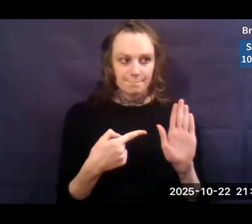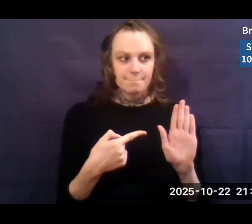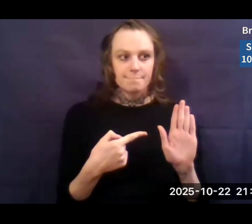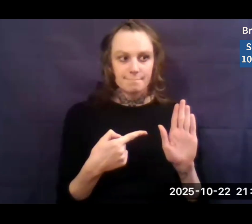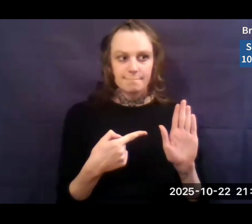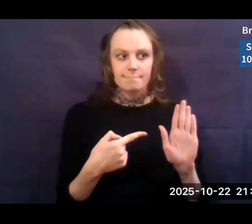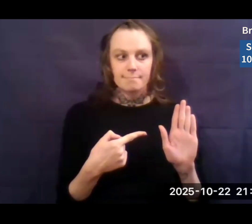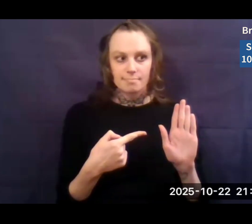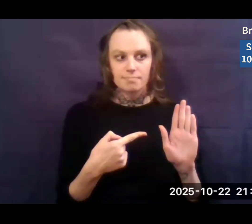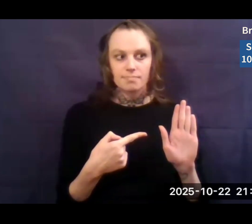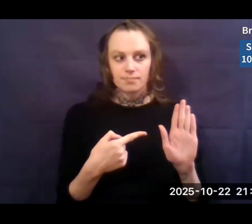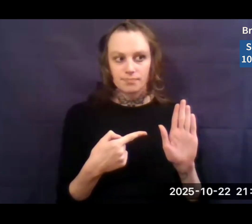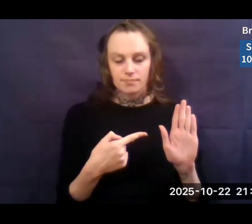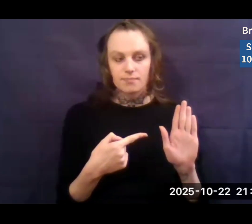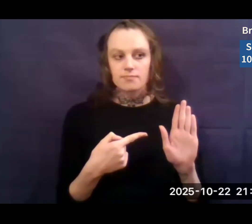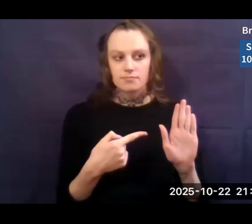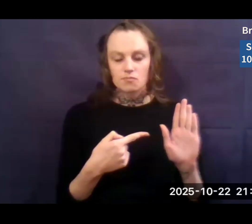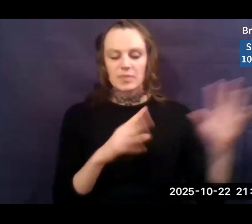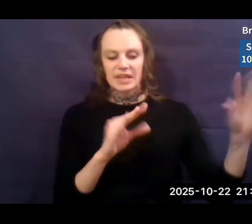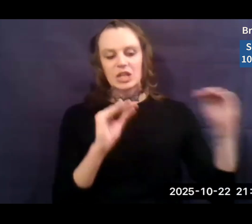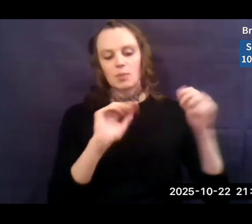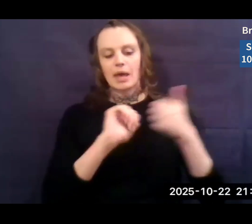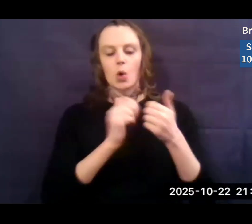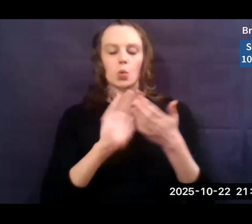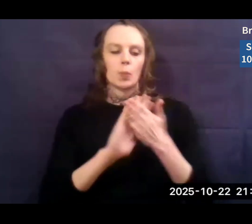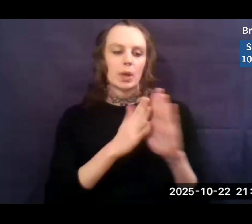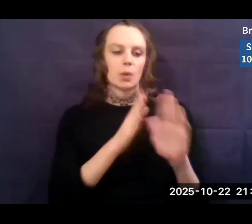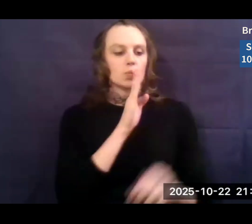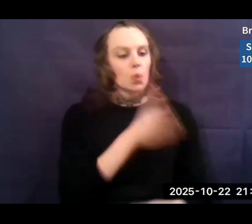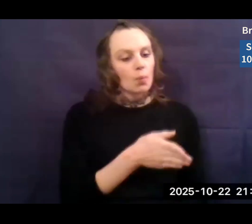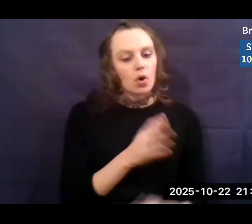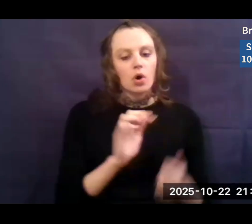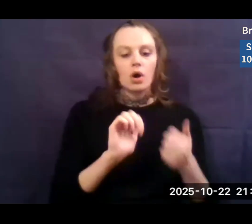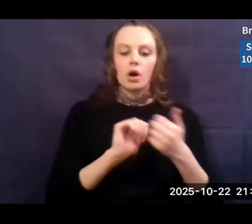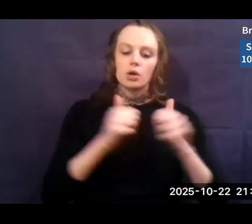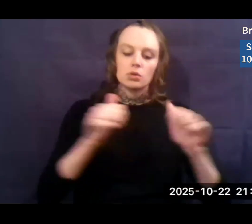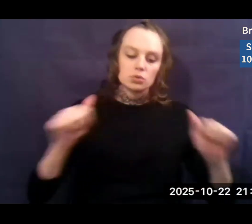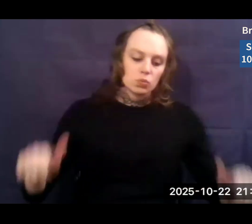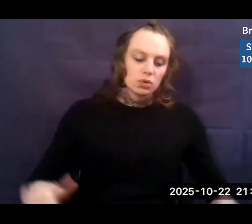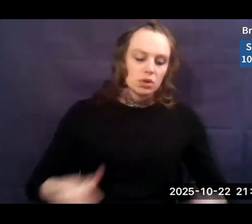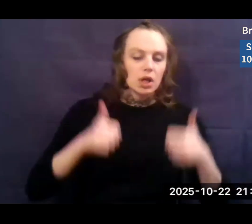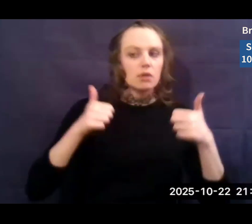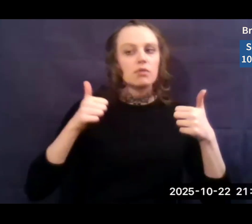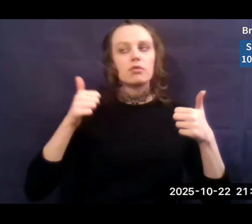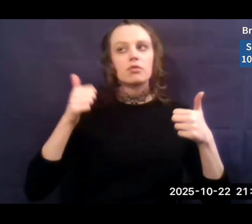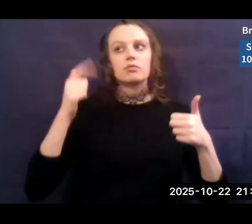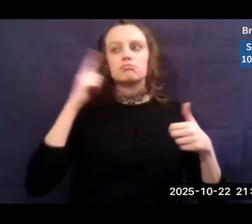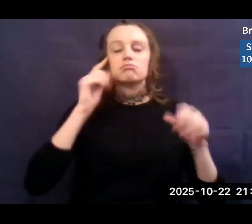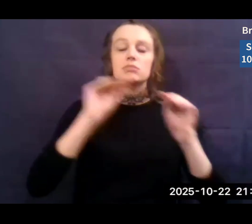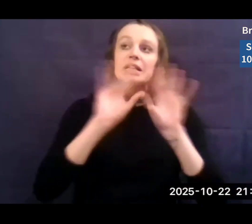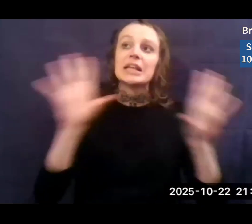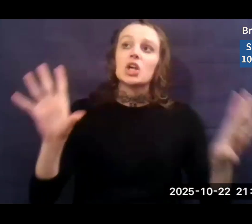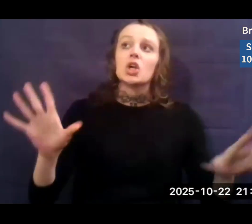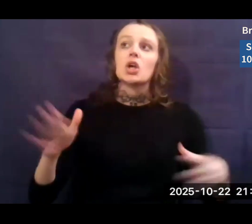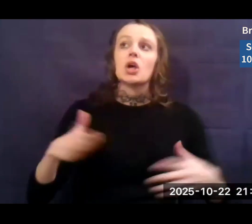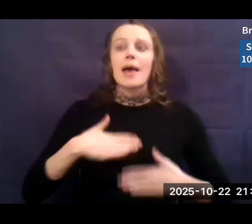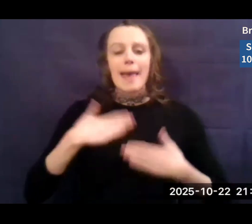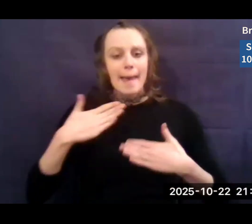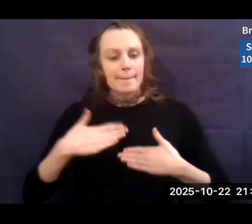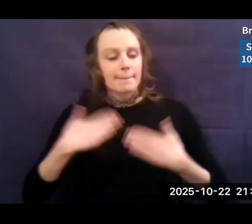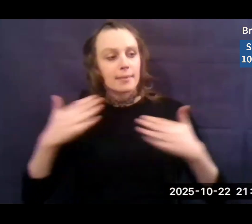how to how to get sober, how to live a sane, um, happy